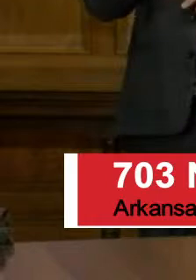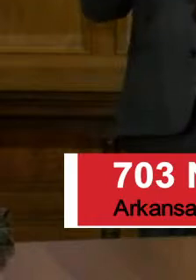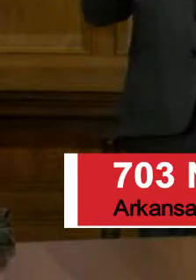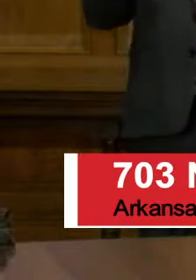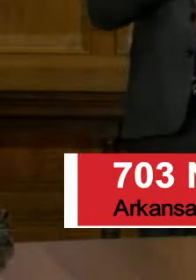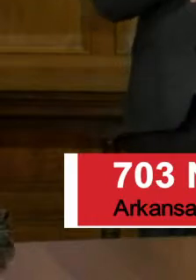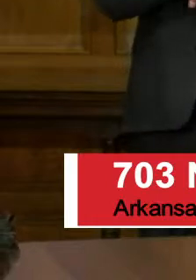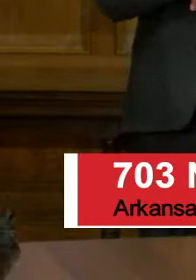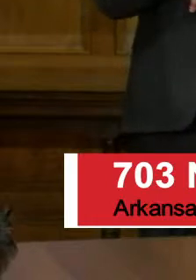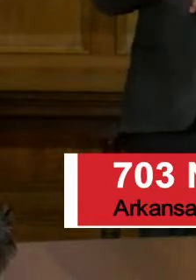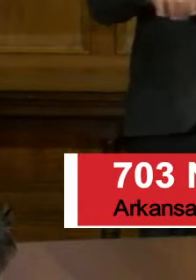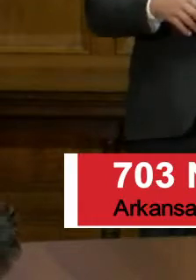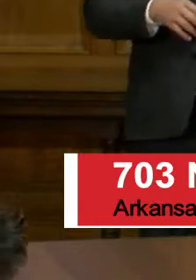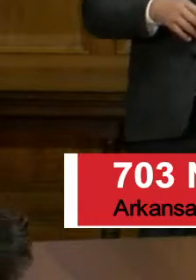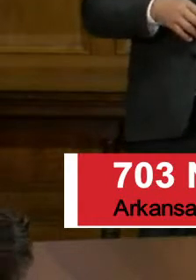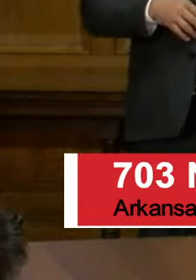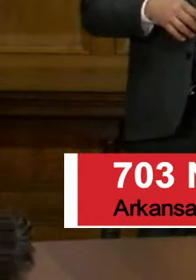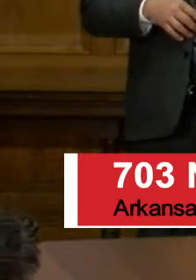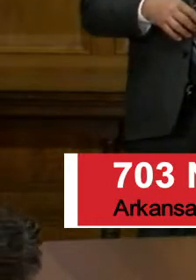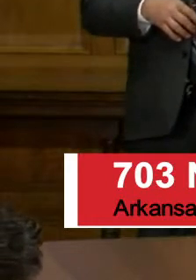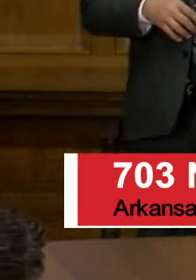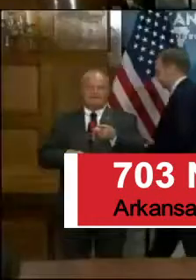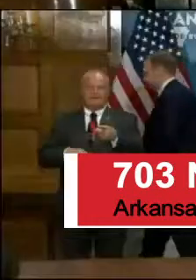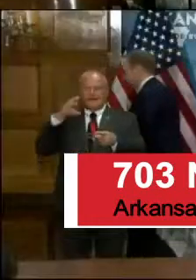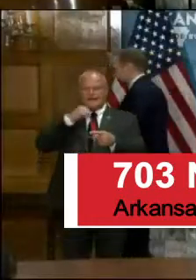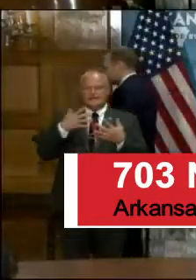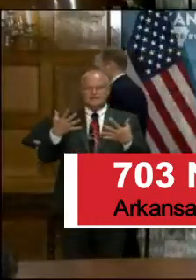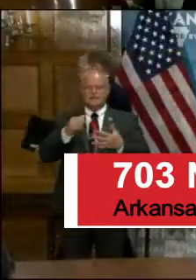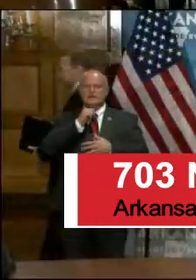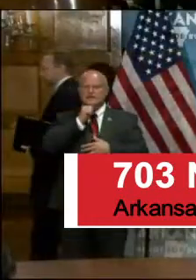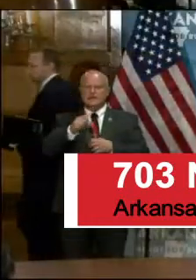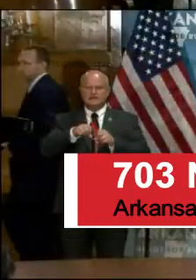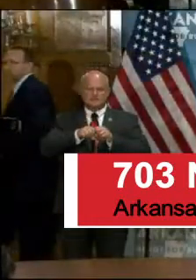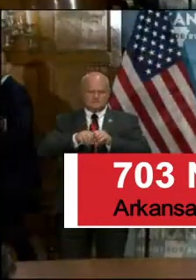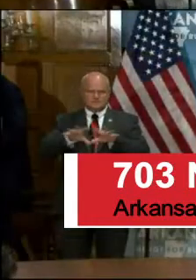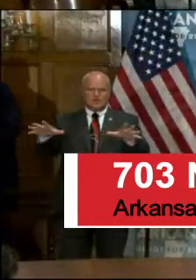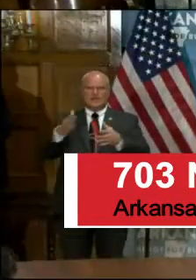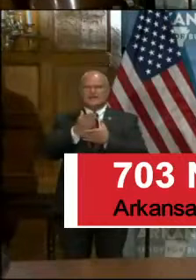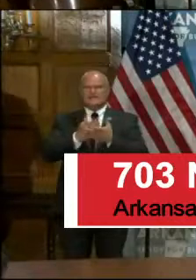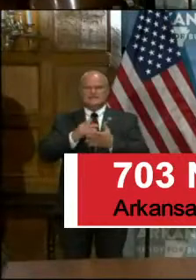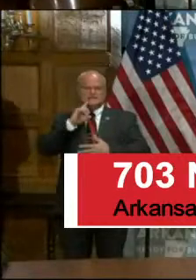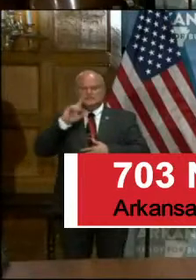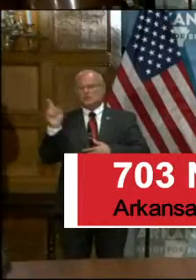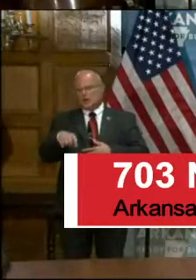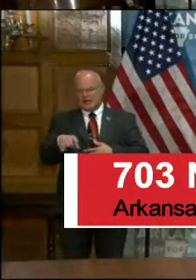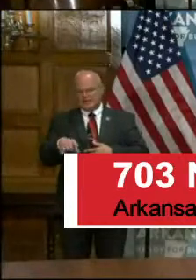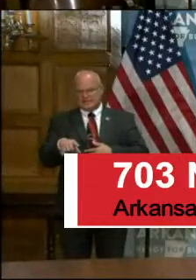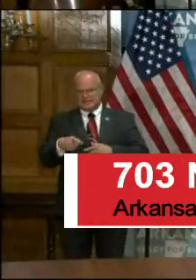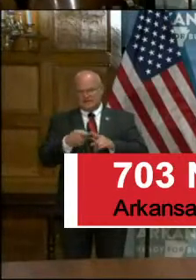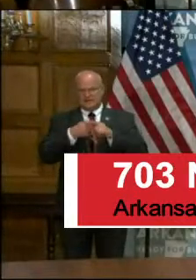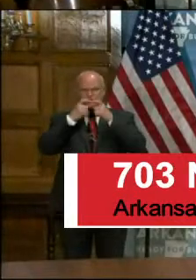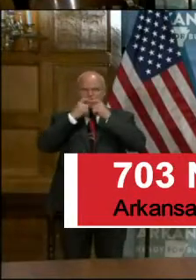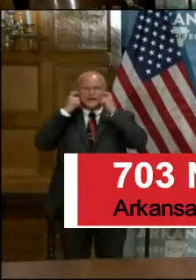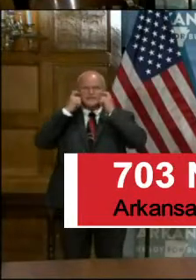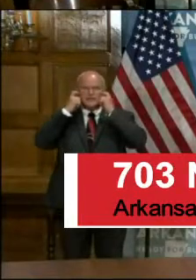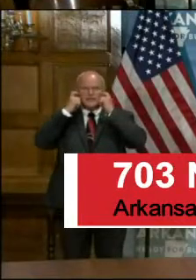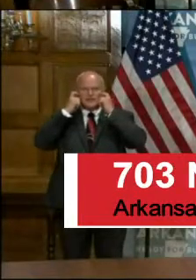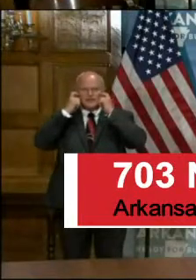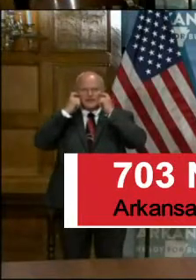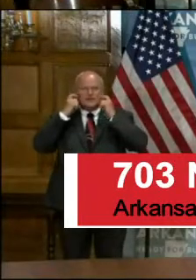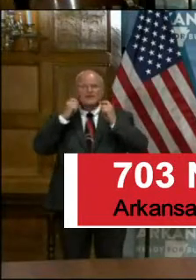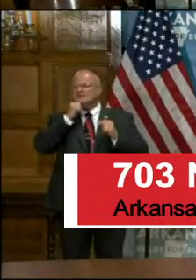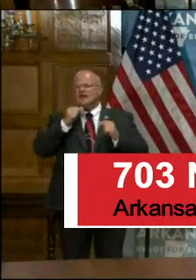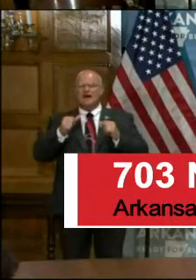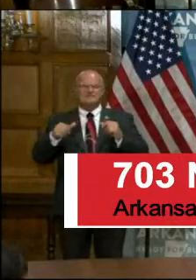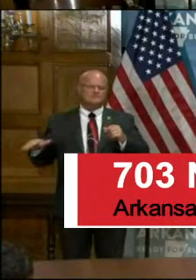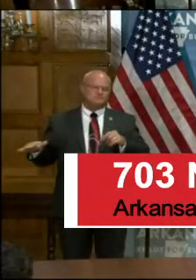equipped. Jake? I guess at this point, why not just put out some directive for mask wearing? Maybe not just